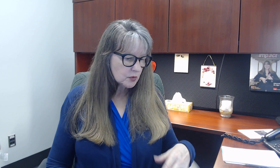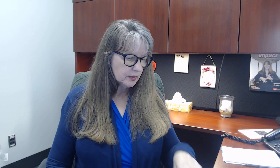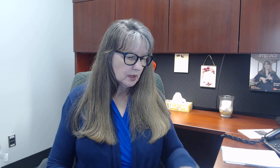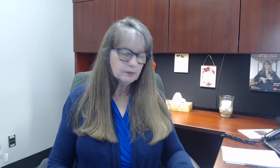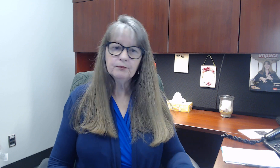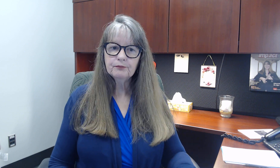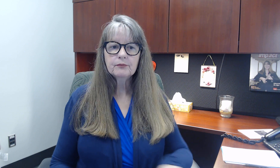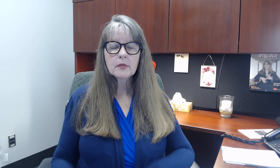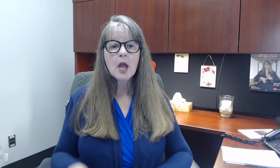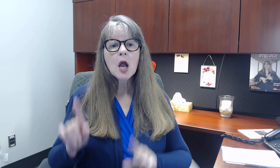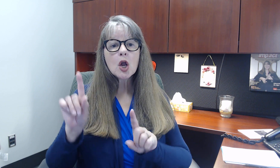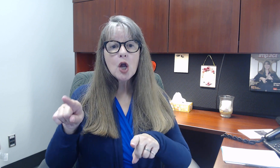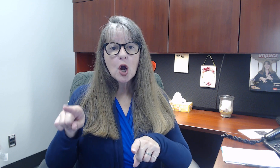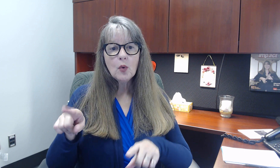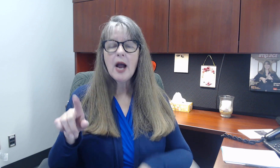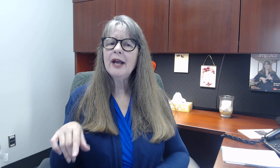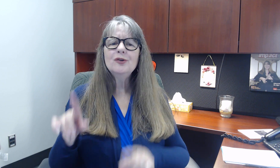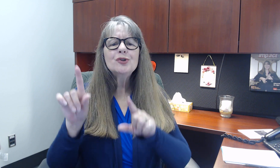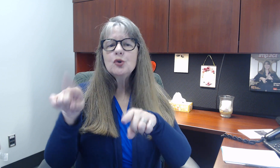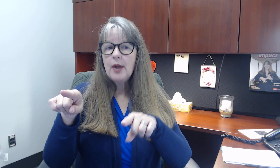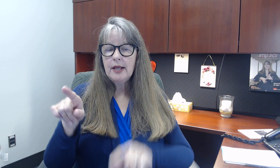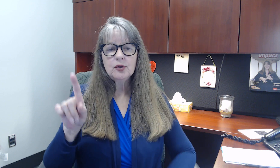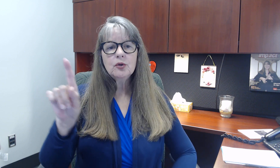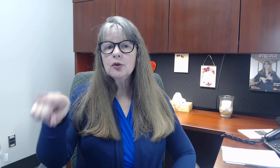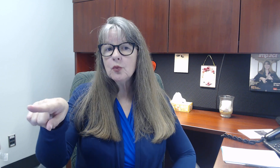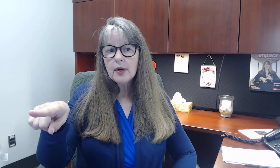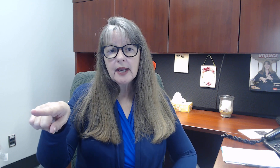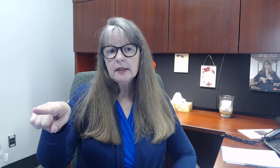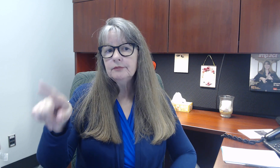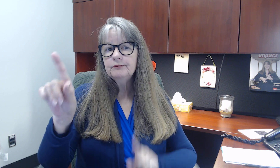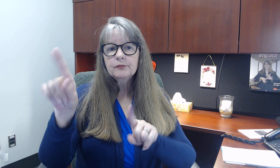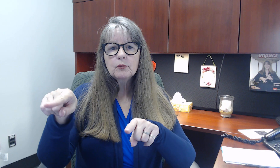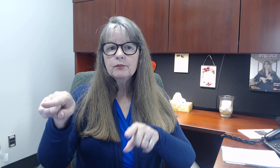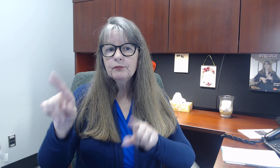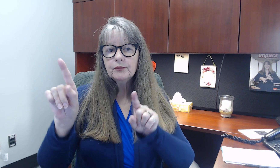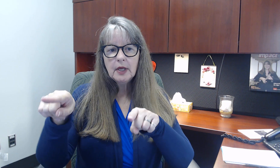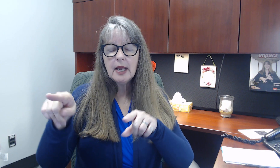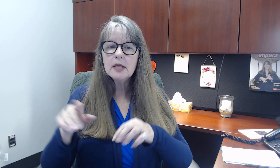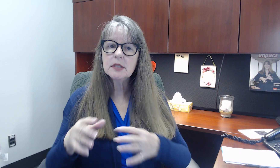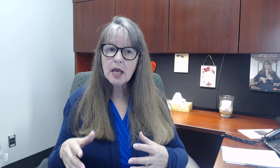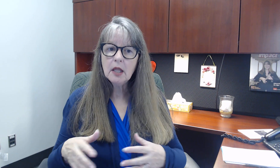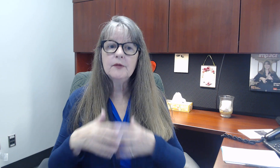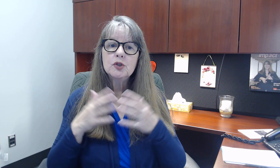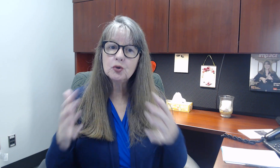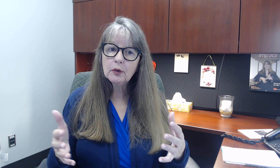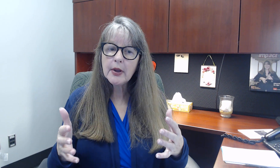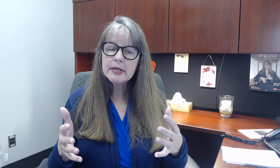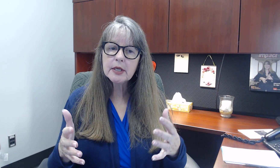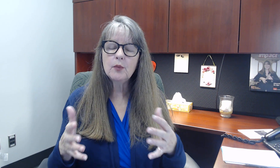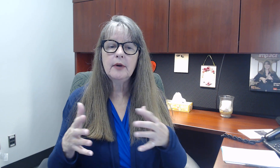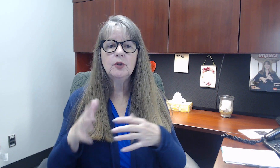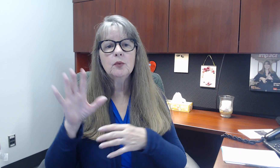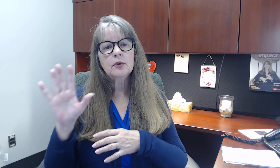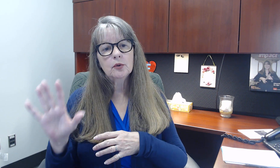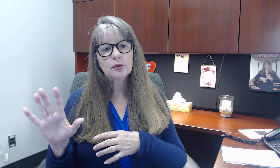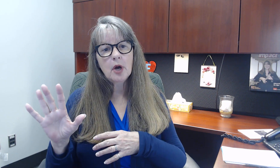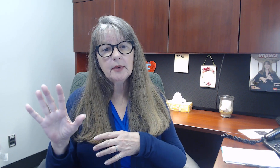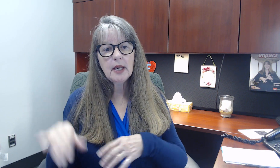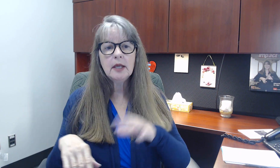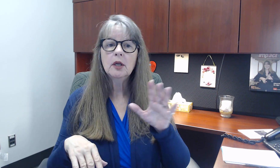it. Go. I use two hands. You can do one hand. In ASL, if it's true ASL, whatever you do with your dominant hand, you